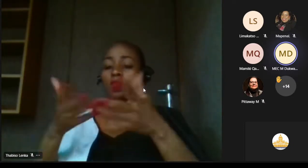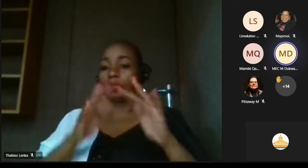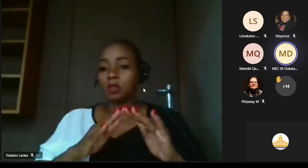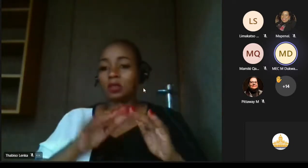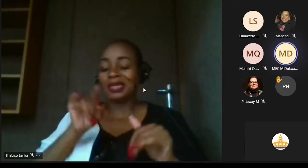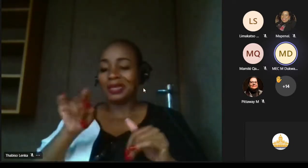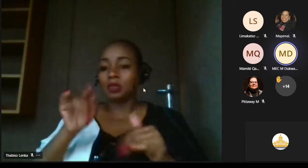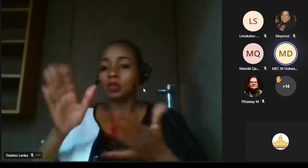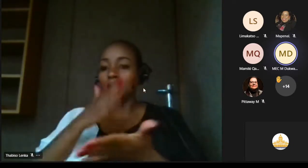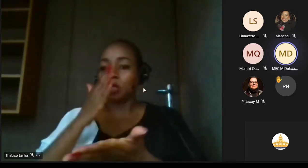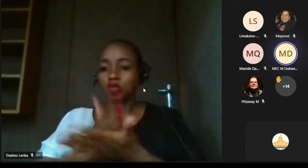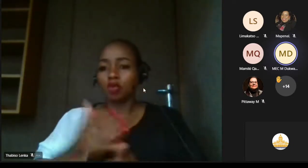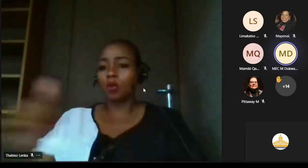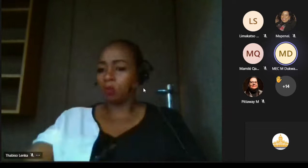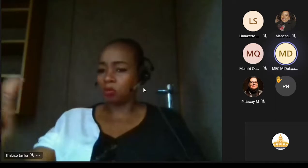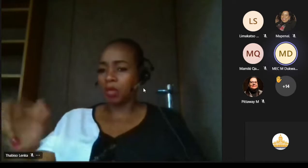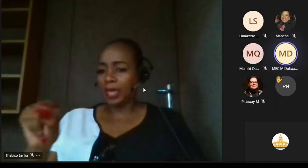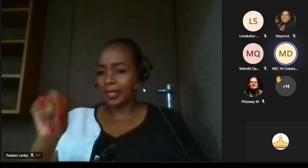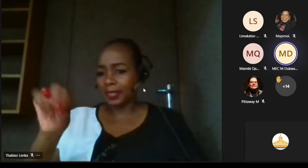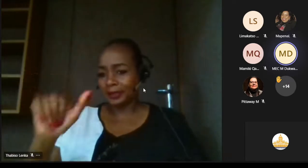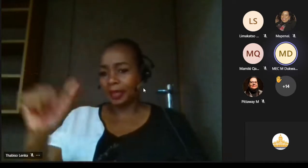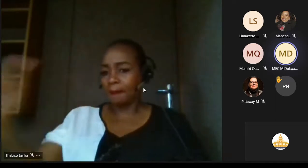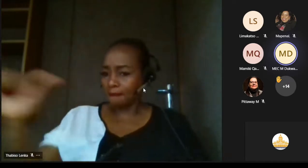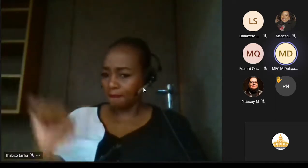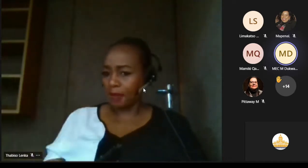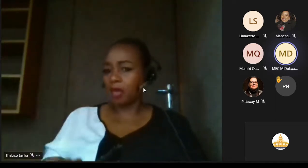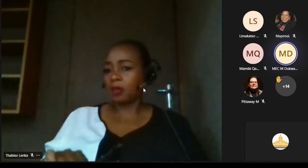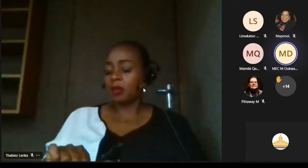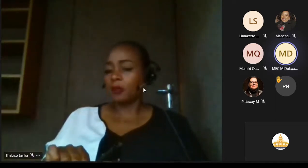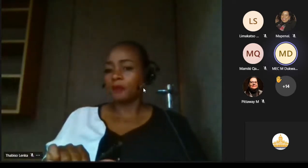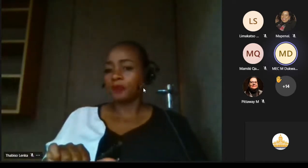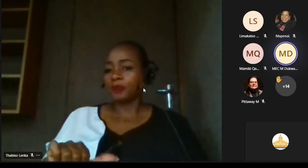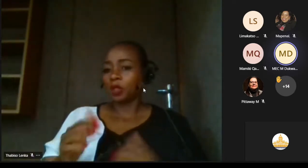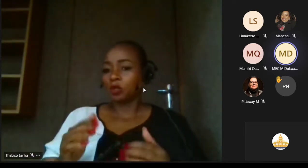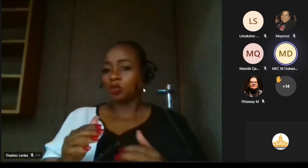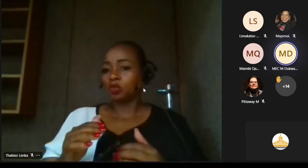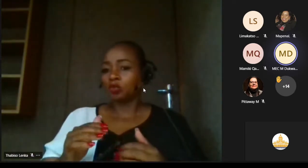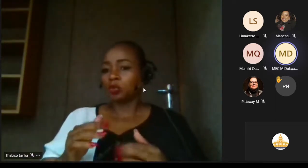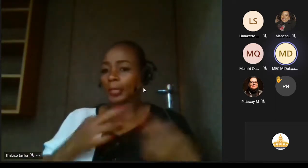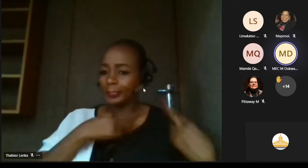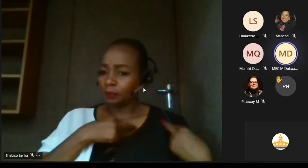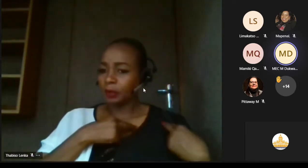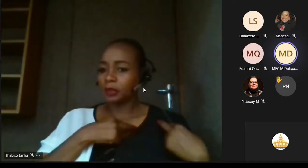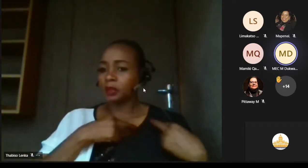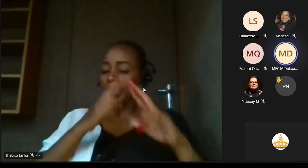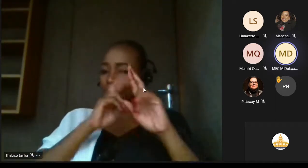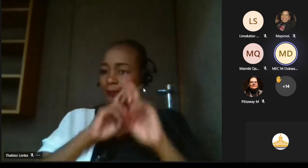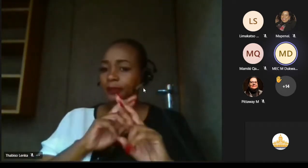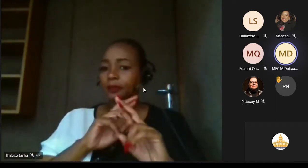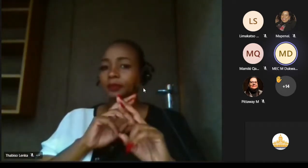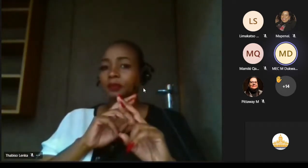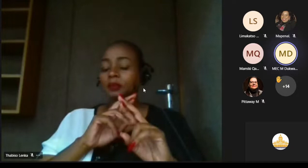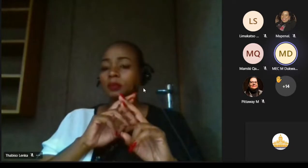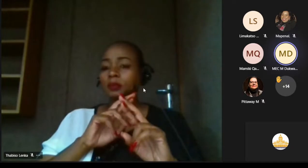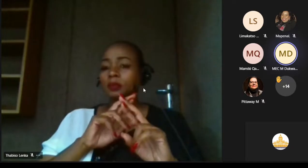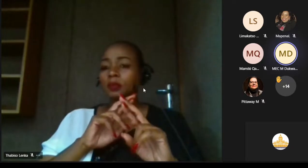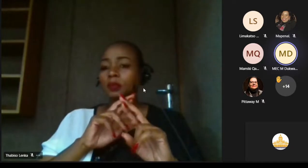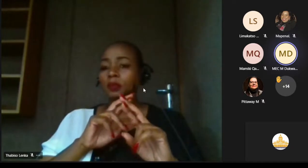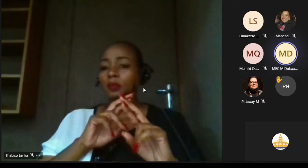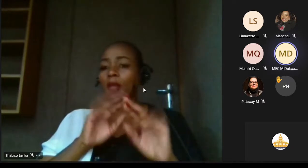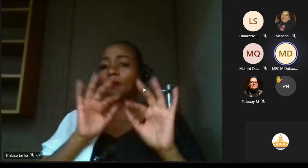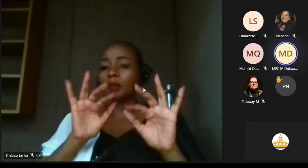the ANC back to its real owners, which is the people of South Africa. There are key interventions that will be undertaken by